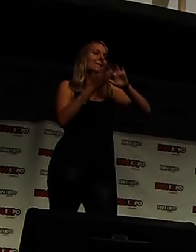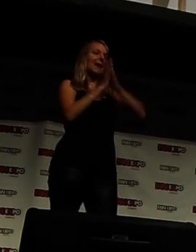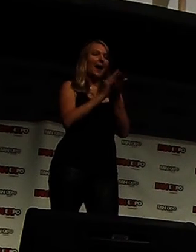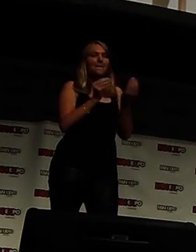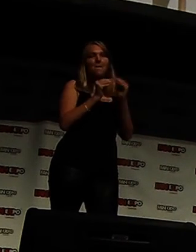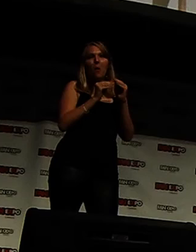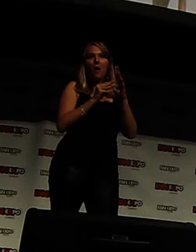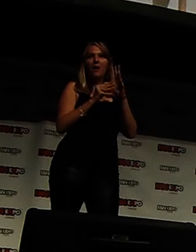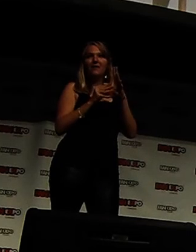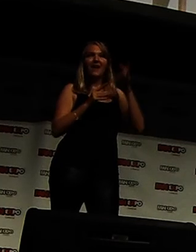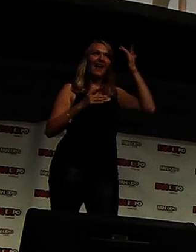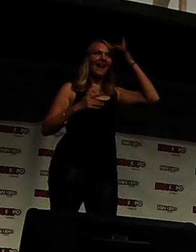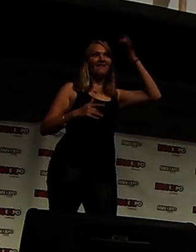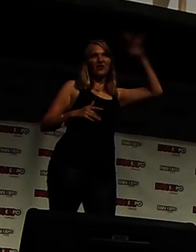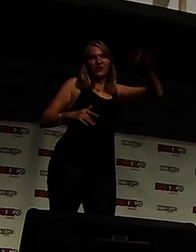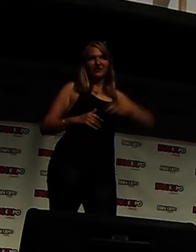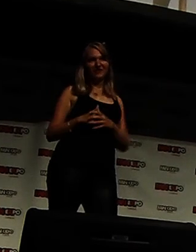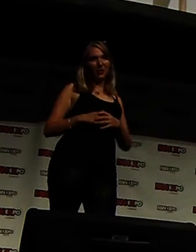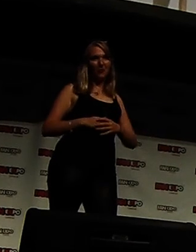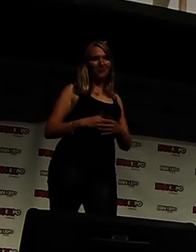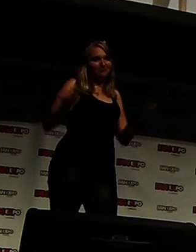the more